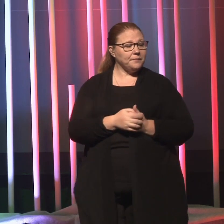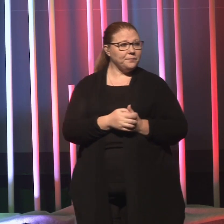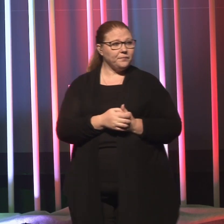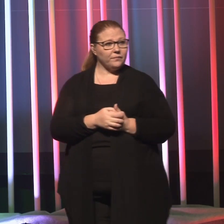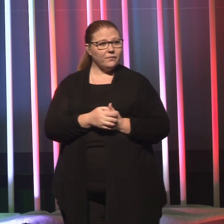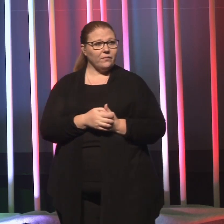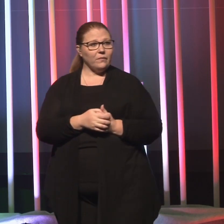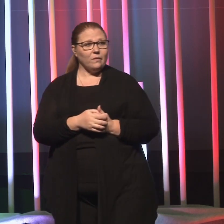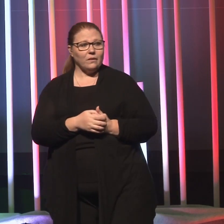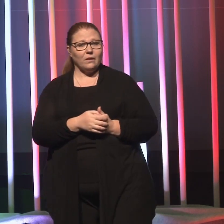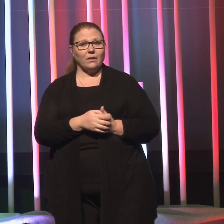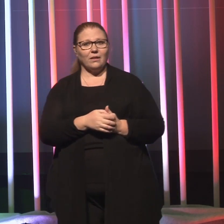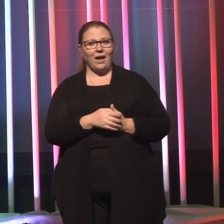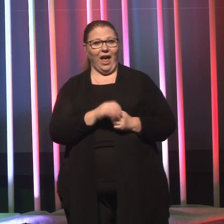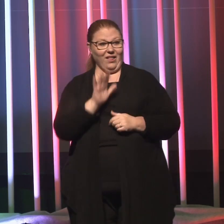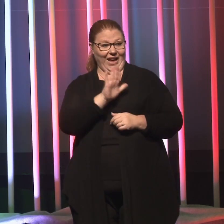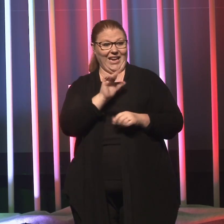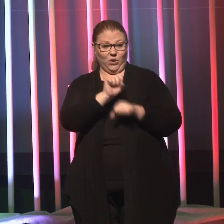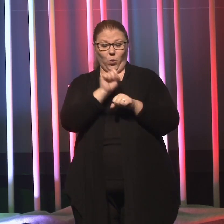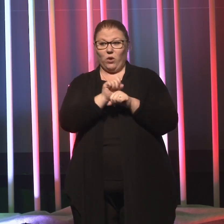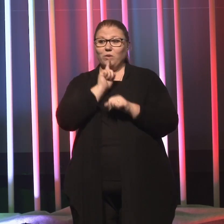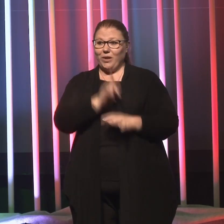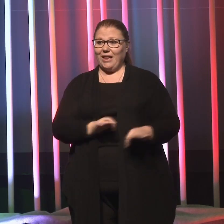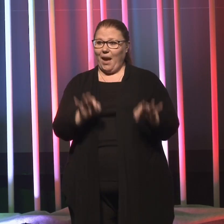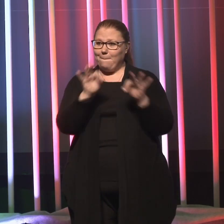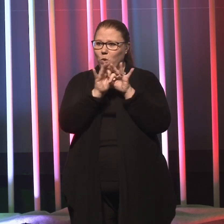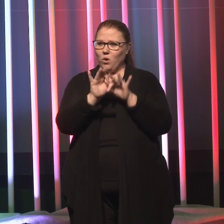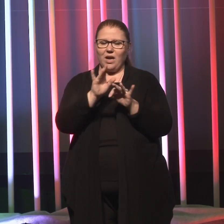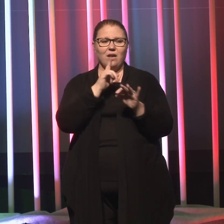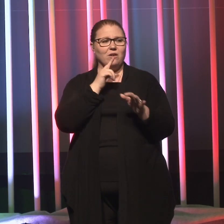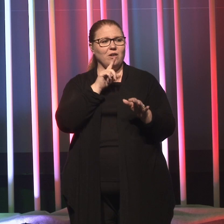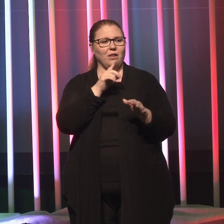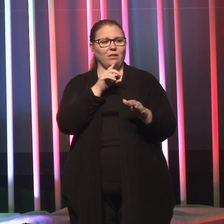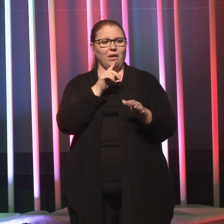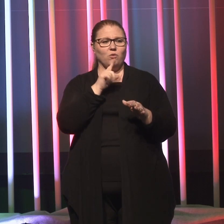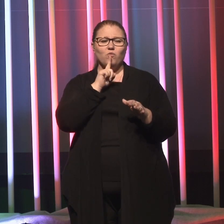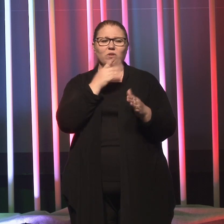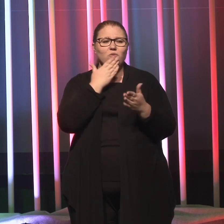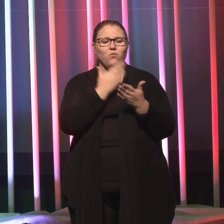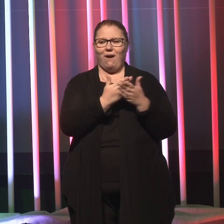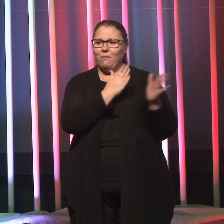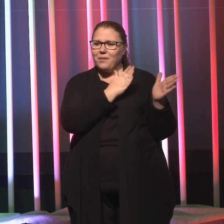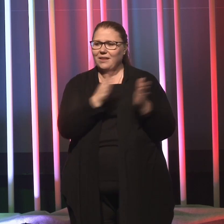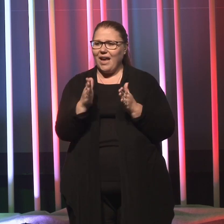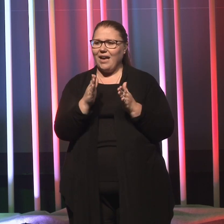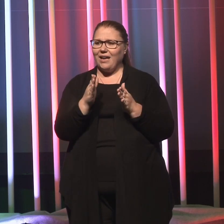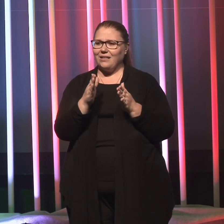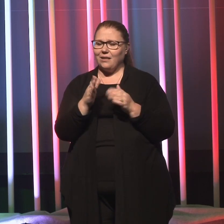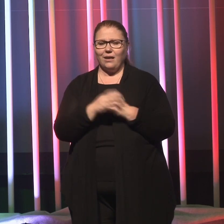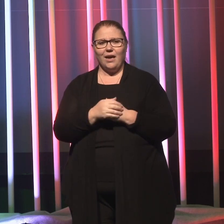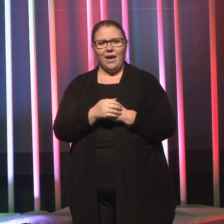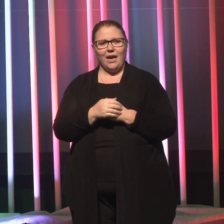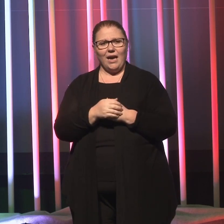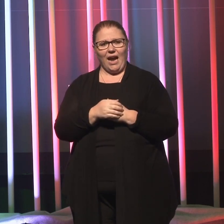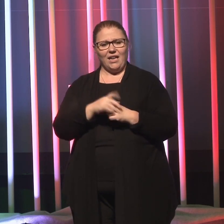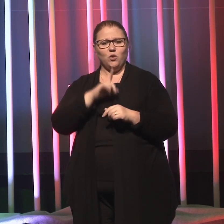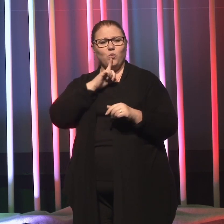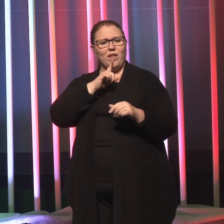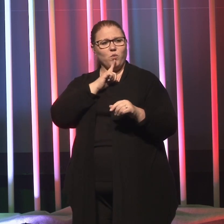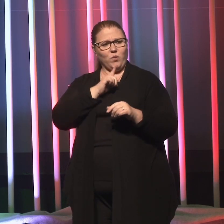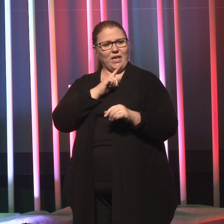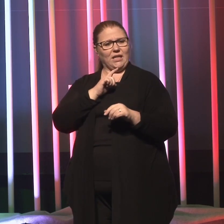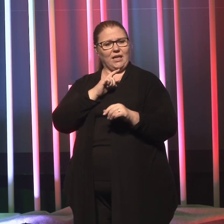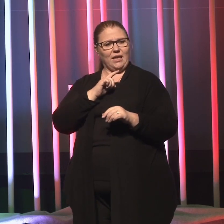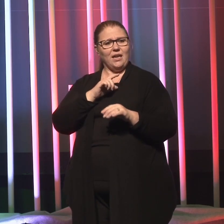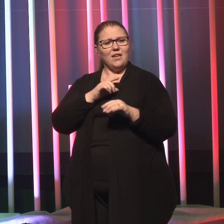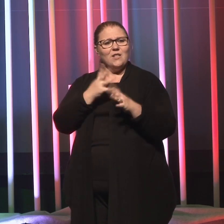right? His work was important. It was well thought out. And he was really dedicated to speaking truth to power. He was